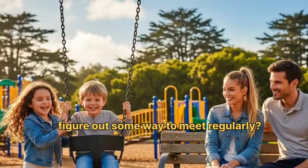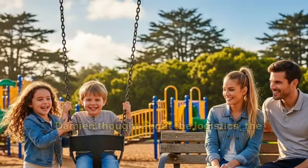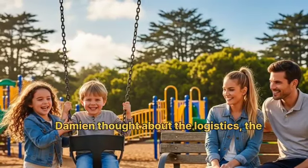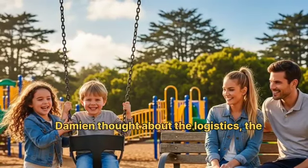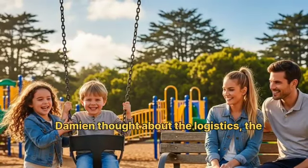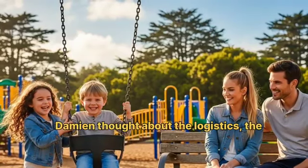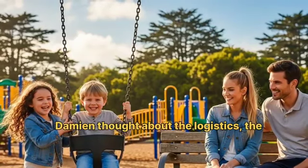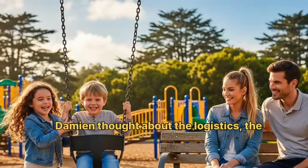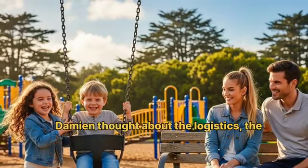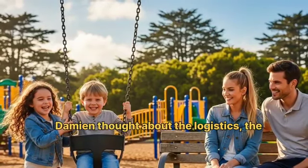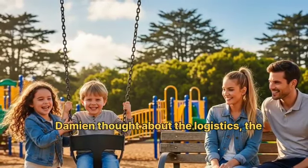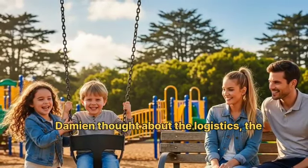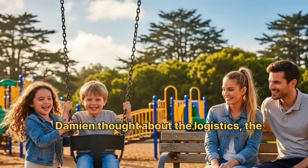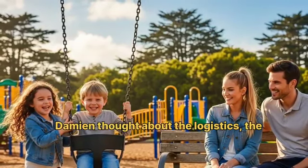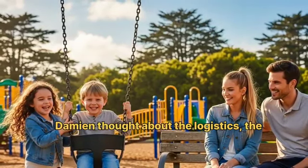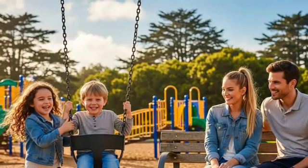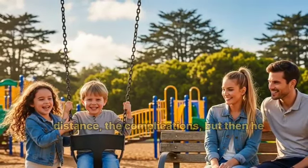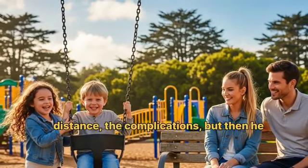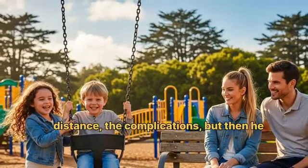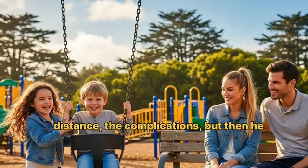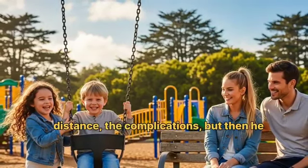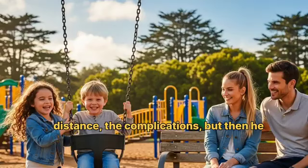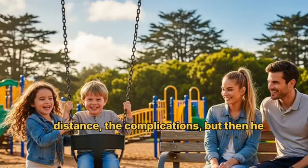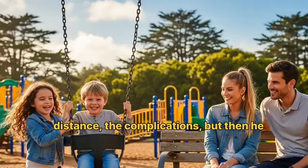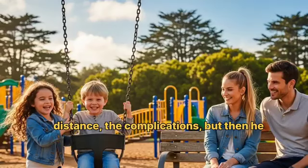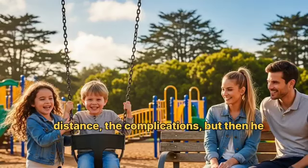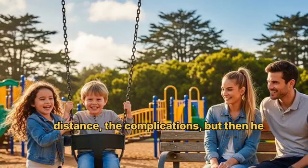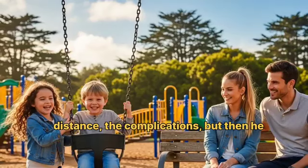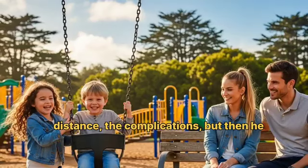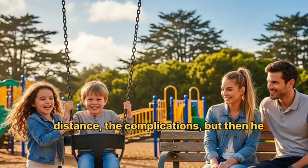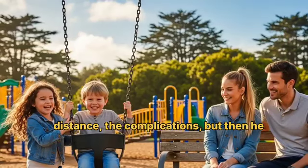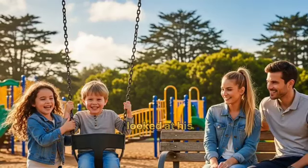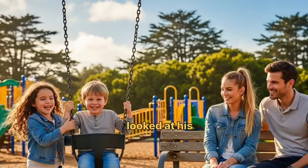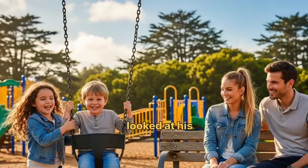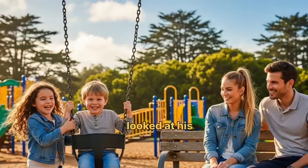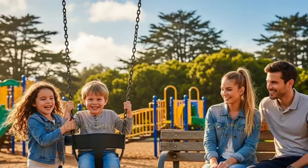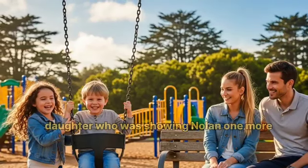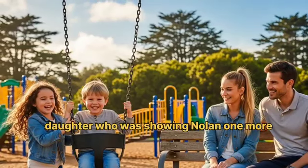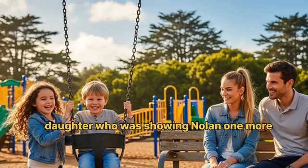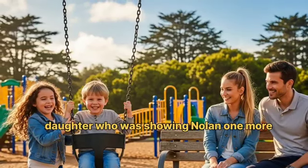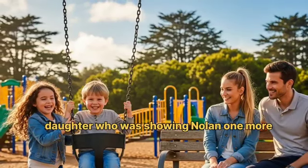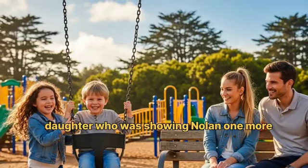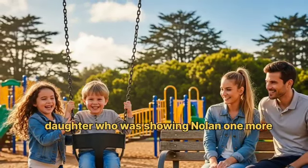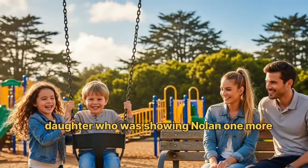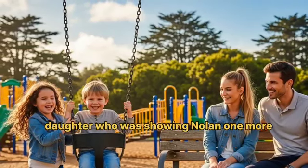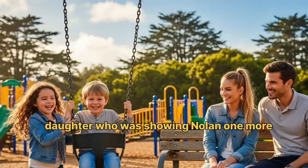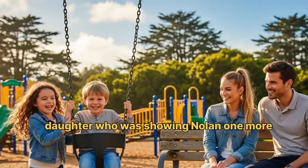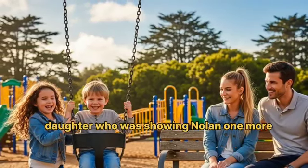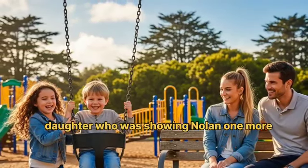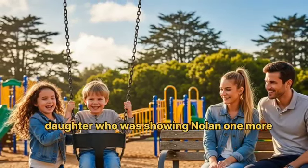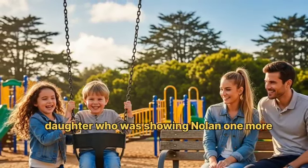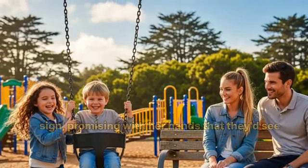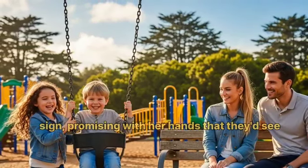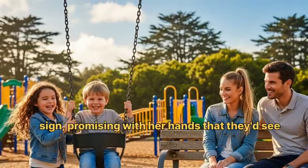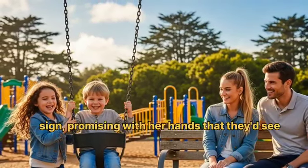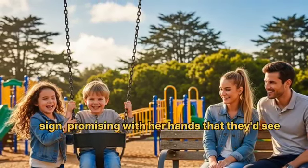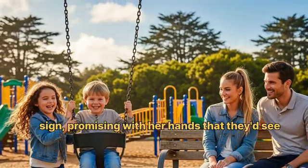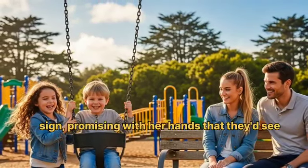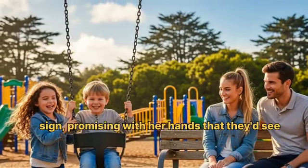Damien thought about the logistics, the distance, the complications, but then he looked at his daughter, who was showing Nolan one more sign, promising